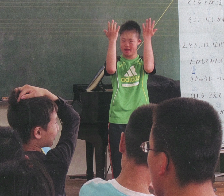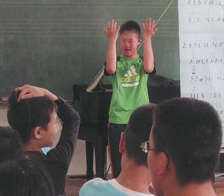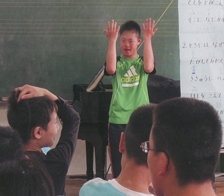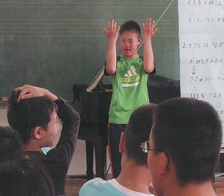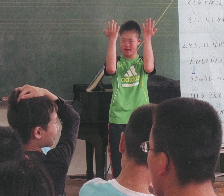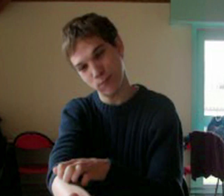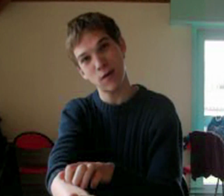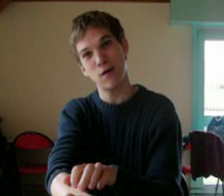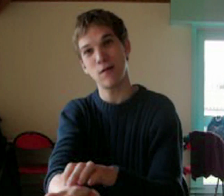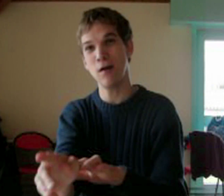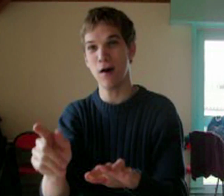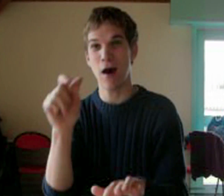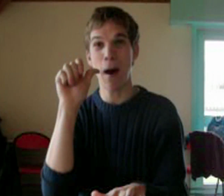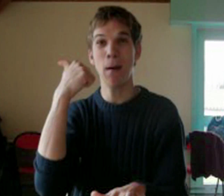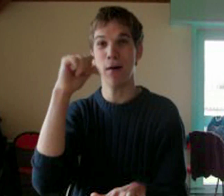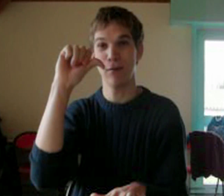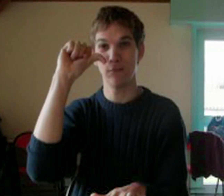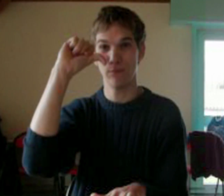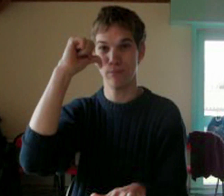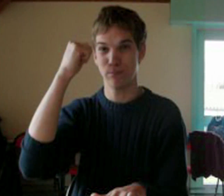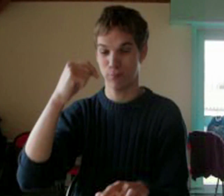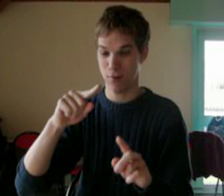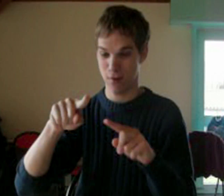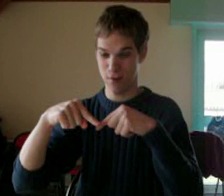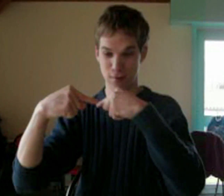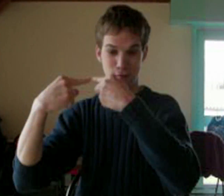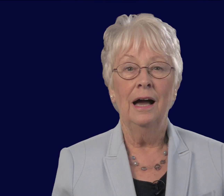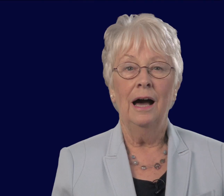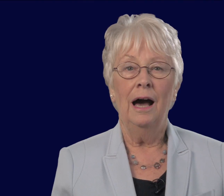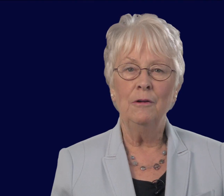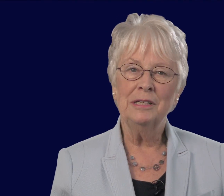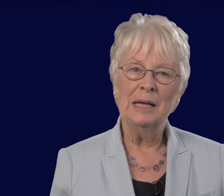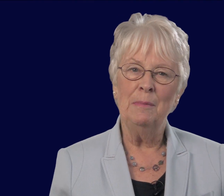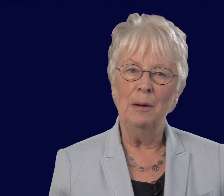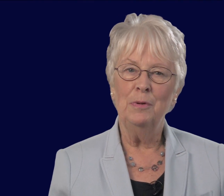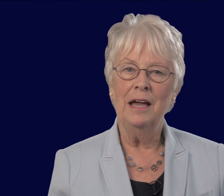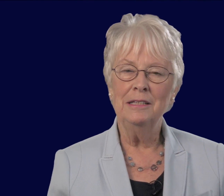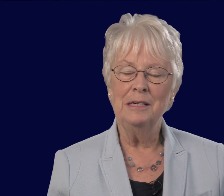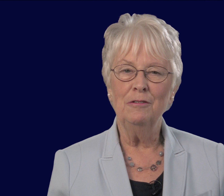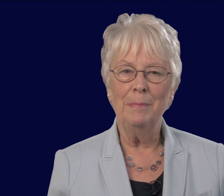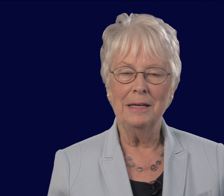Japan, France and India. How did I come up with the idea of